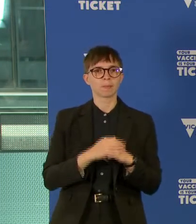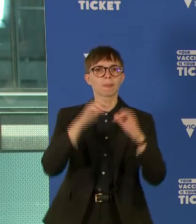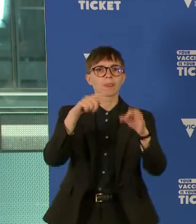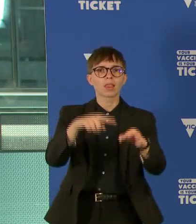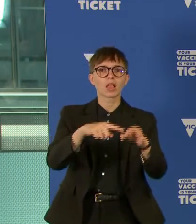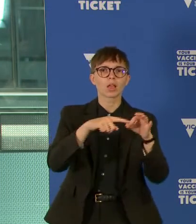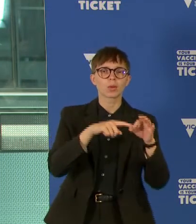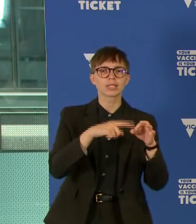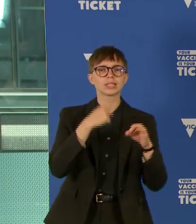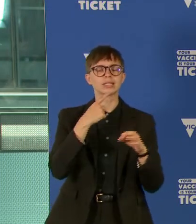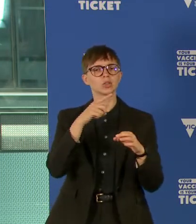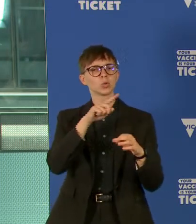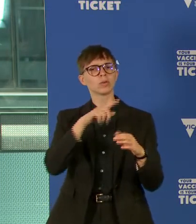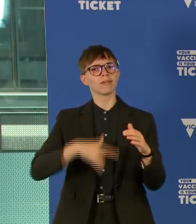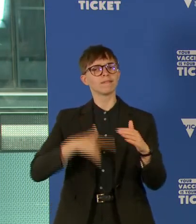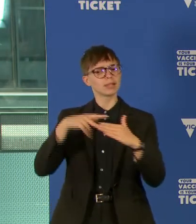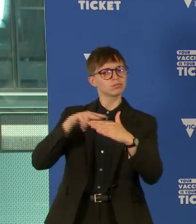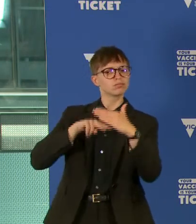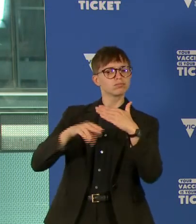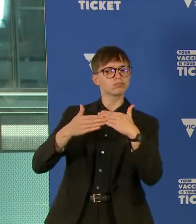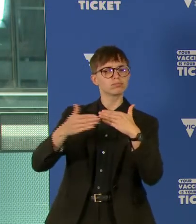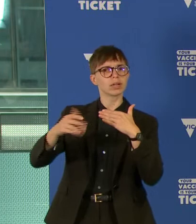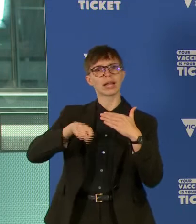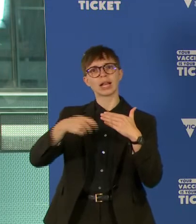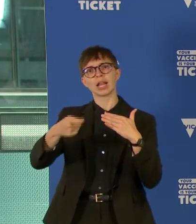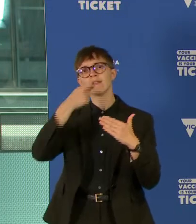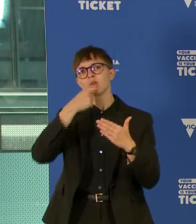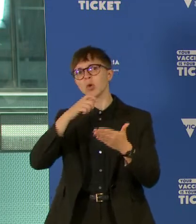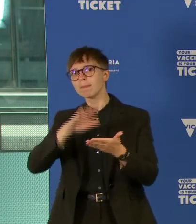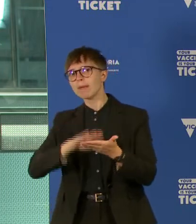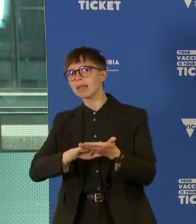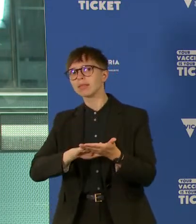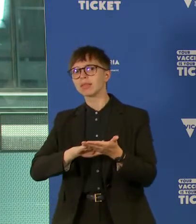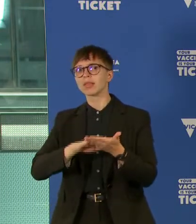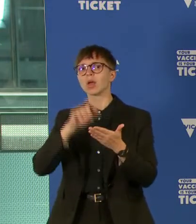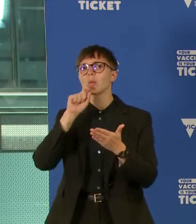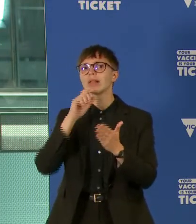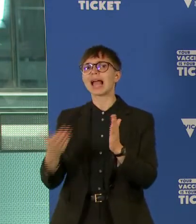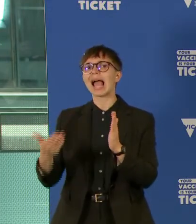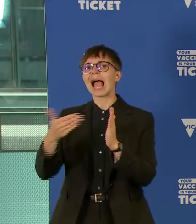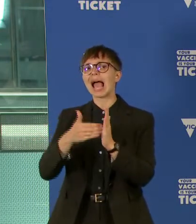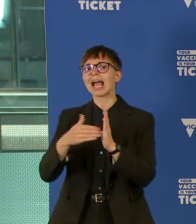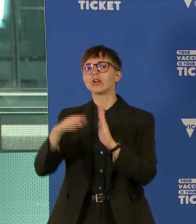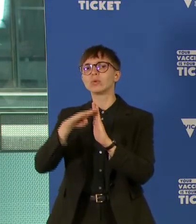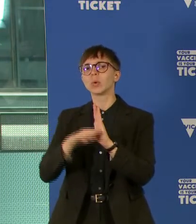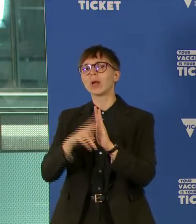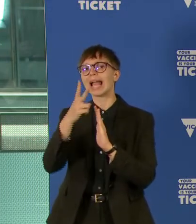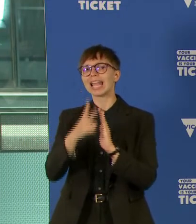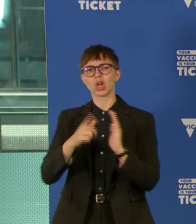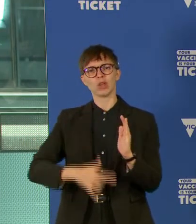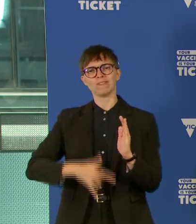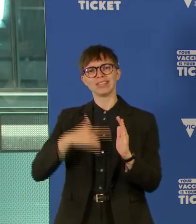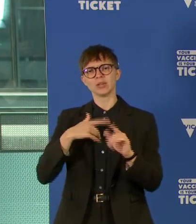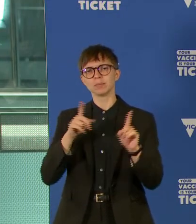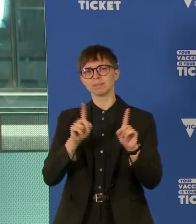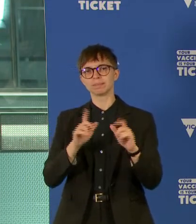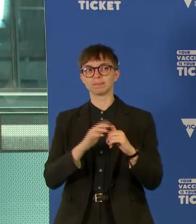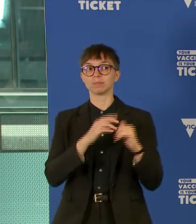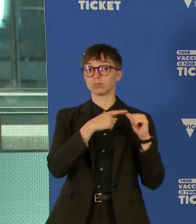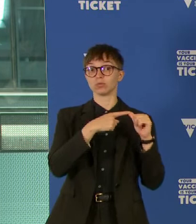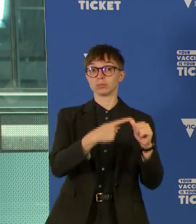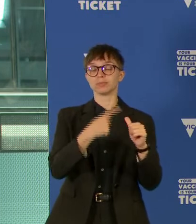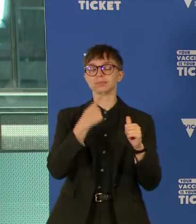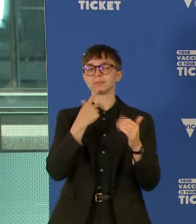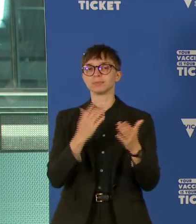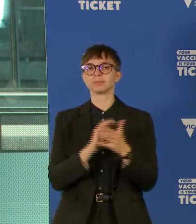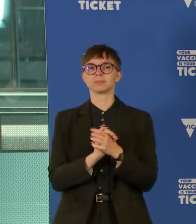next few months that low-level restrictions are reintroduced if cases climb? What I can see is that as we've, particularly through